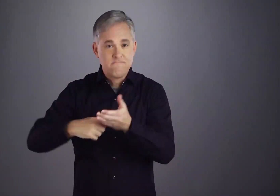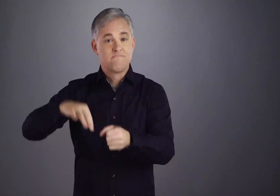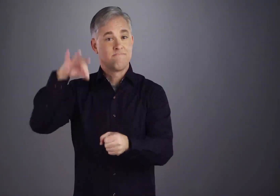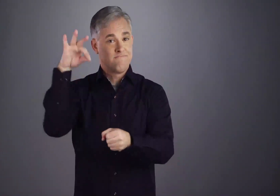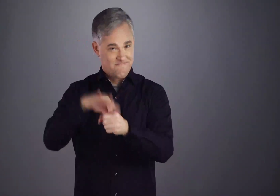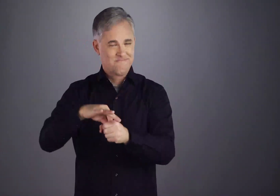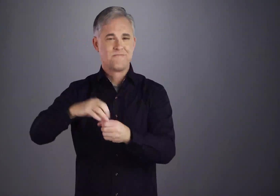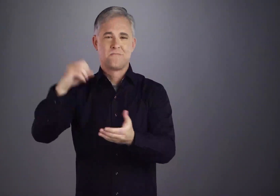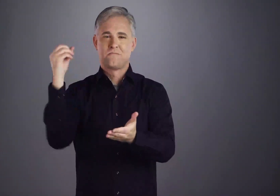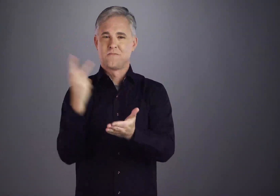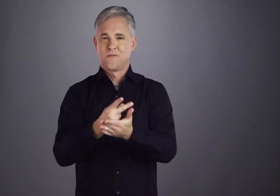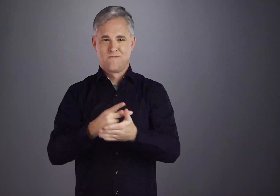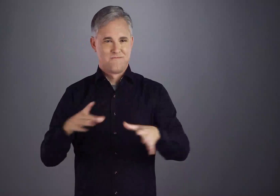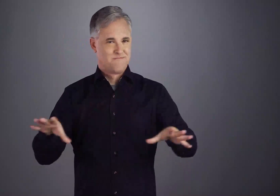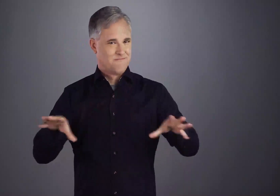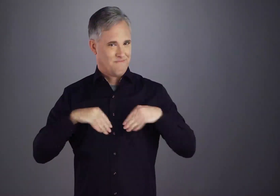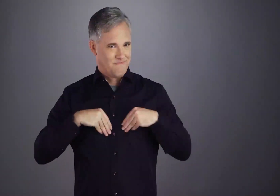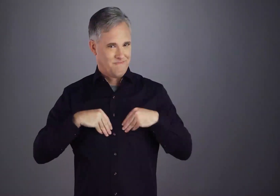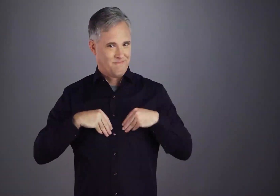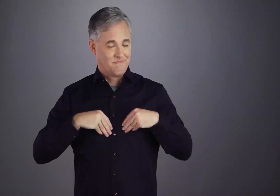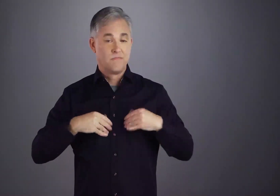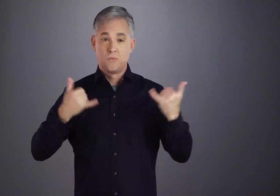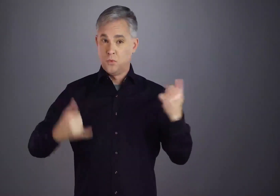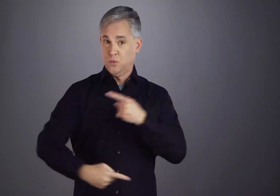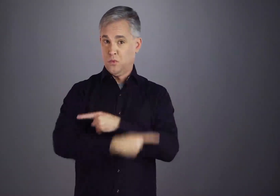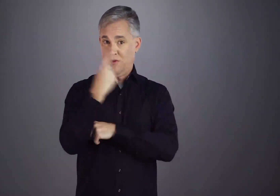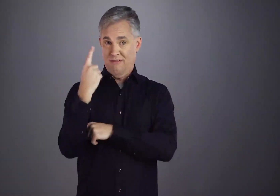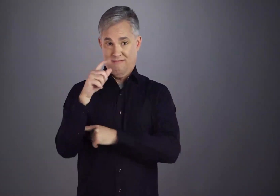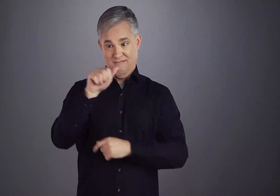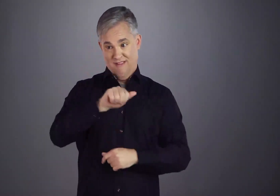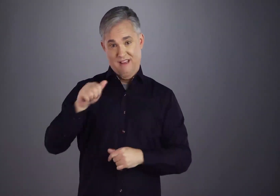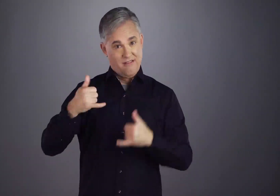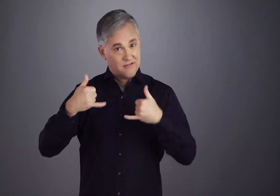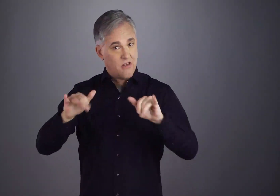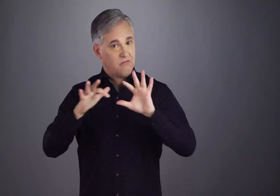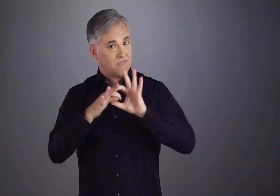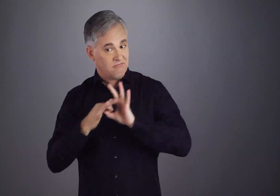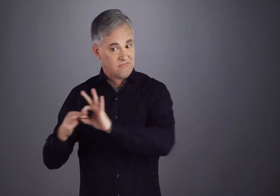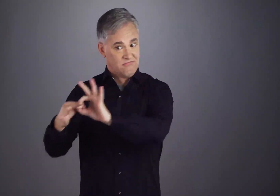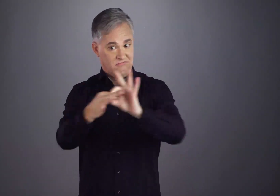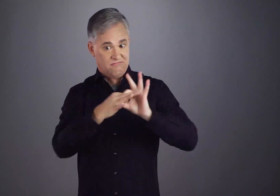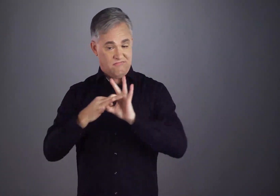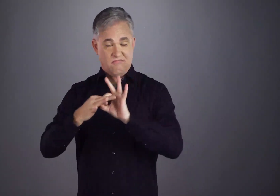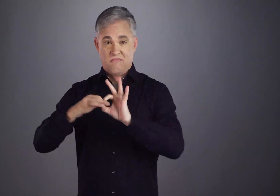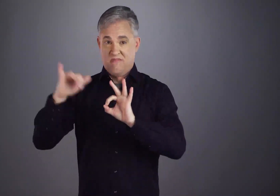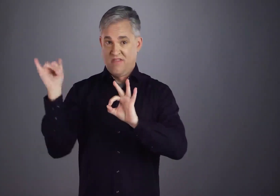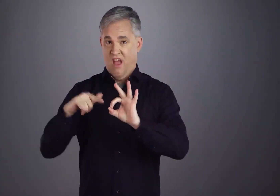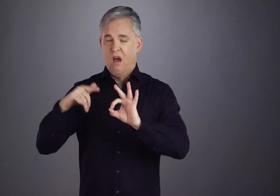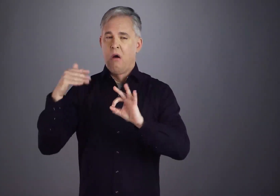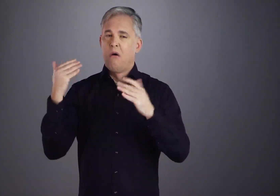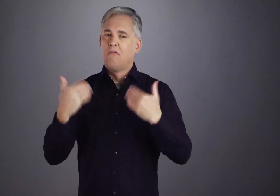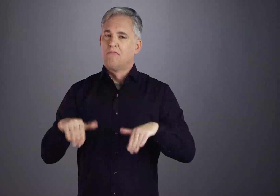Today, the remarkable unity of AA is one of the greatest assets that our society has.